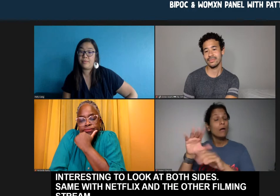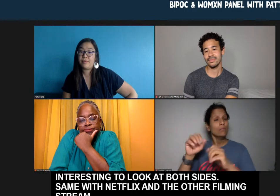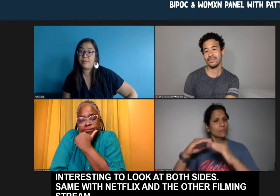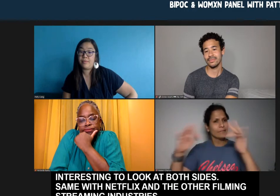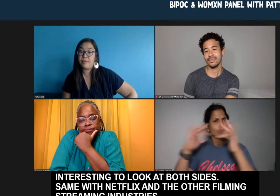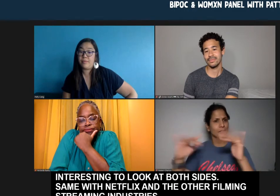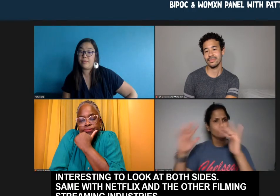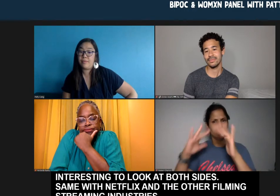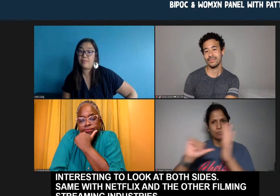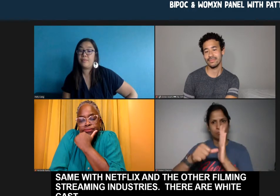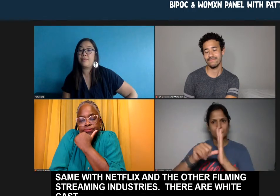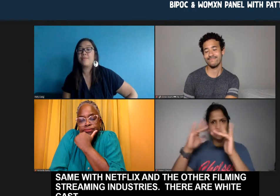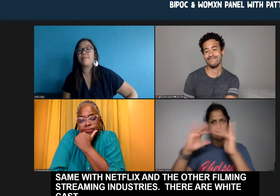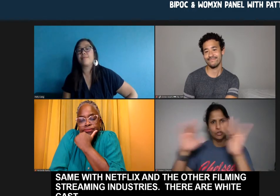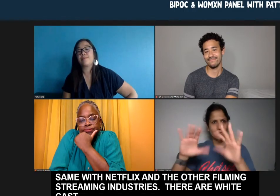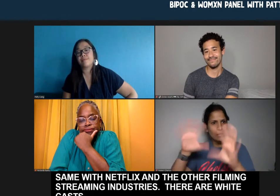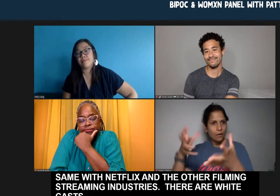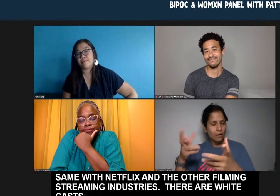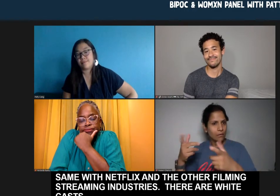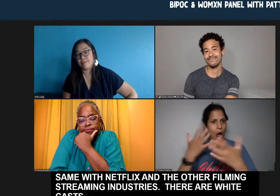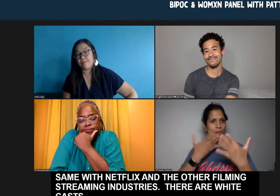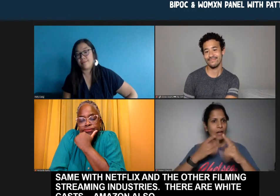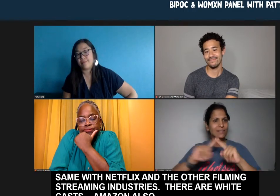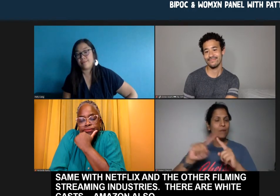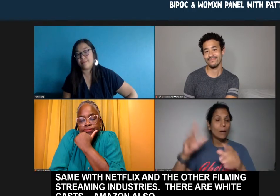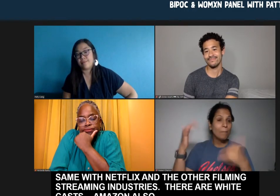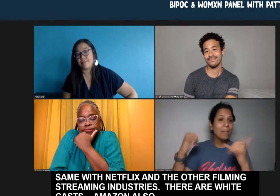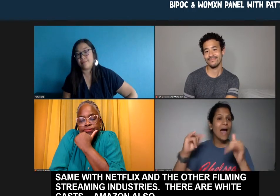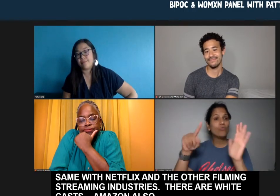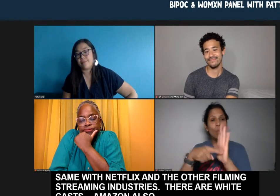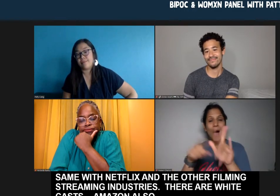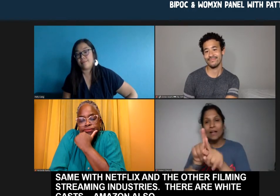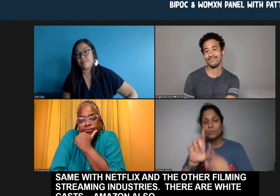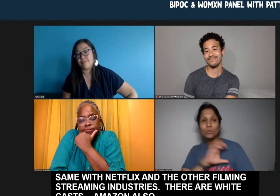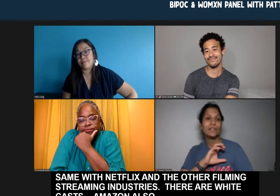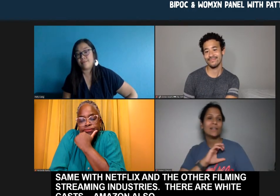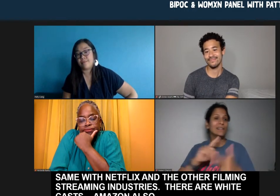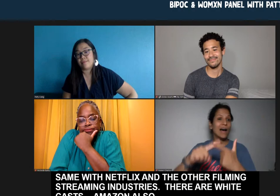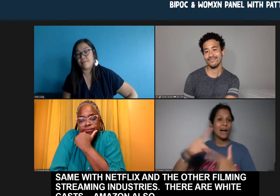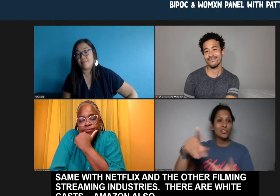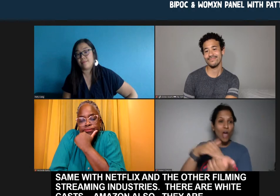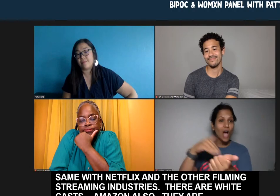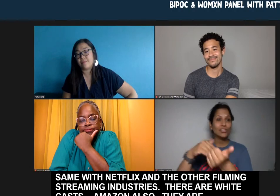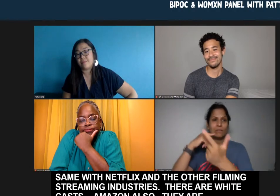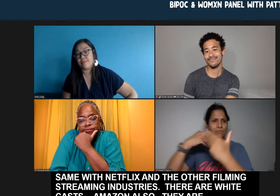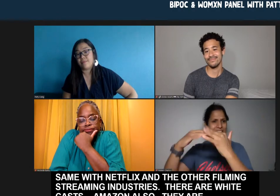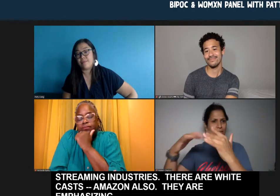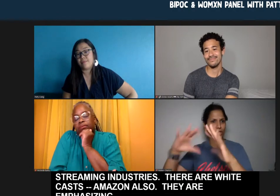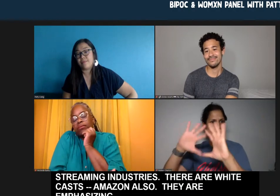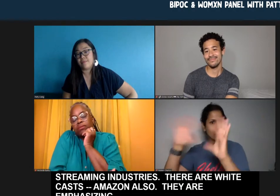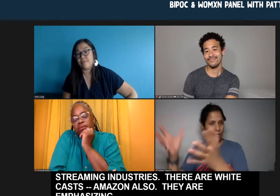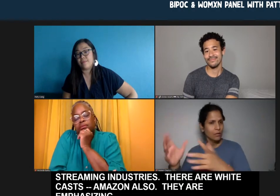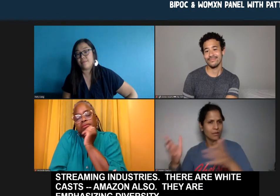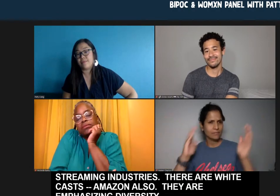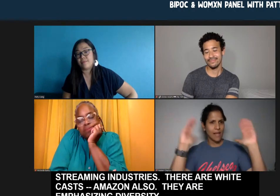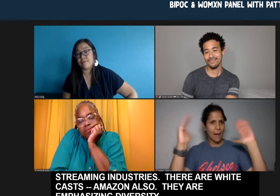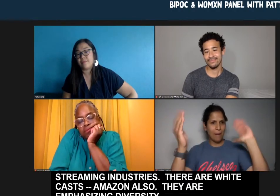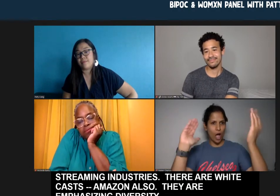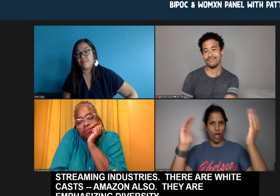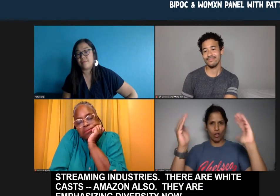Amazon also. They're emphasizing diversity now. And, you know, casting characters and doctors